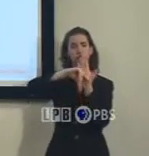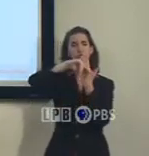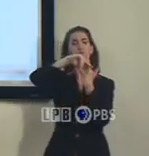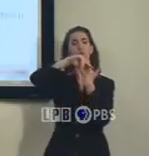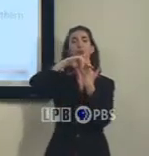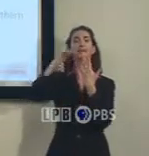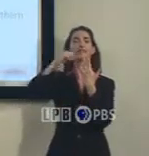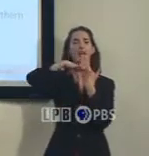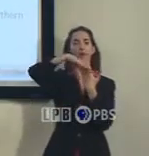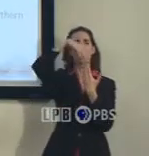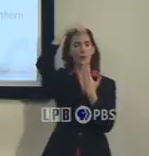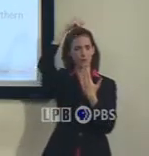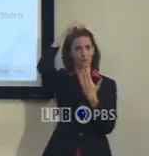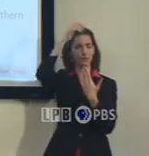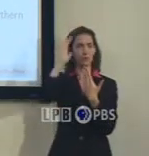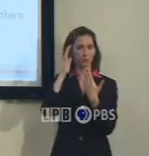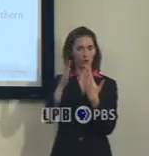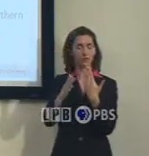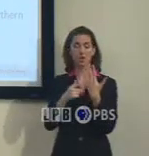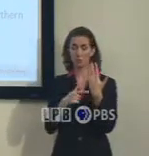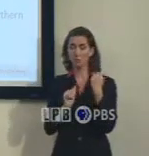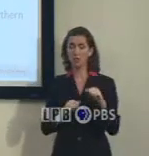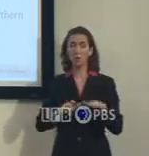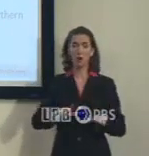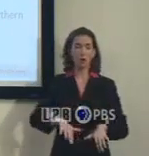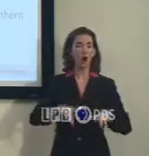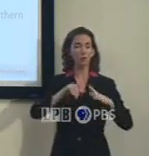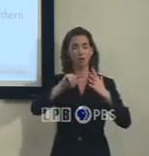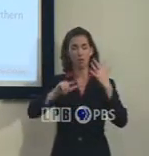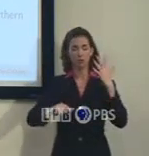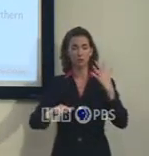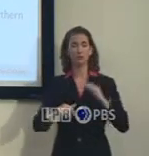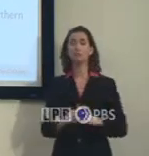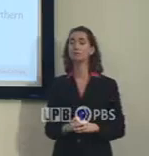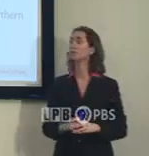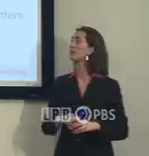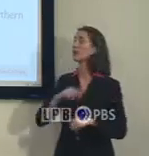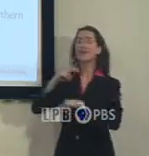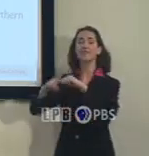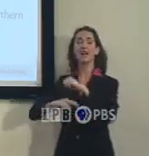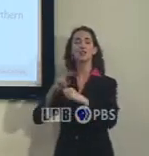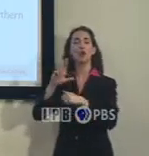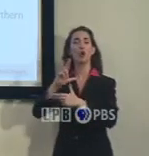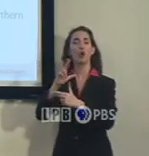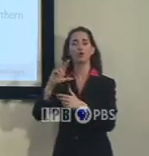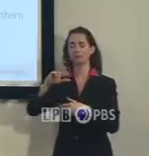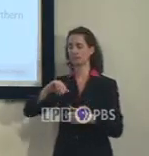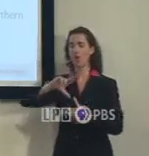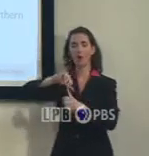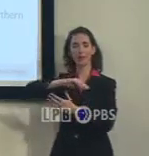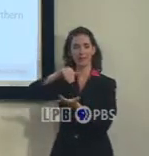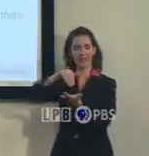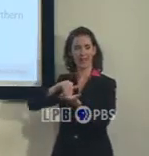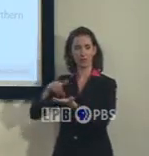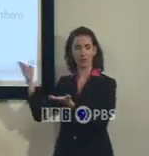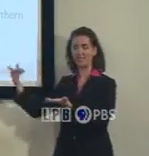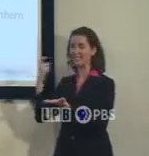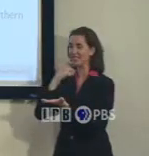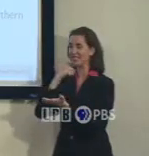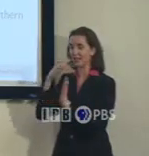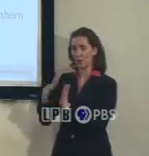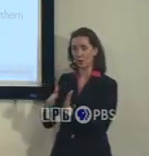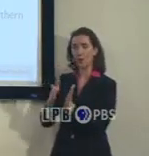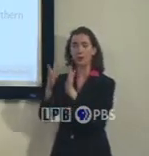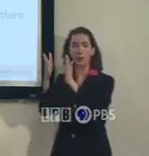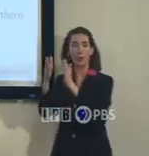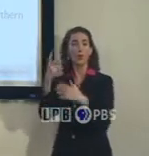Saturday. Here's a look at the latest track from the National Hurricane Center. Again, you can see that Delta is